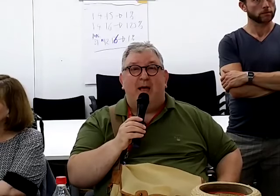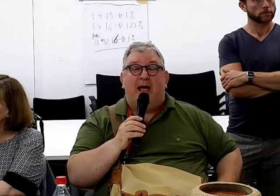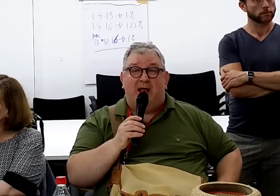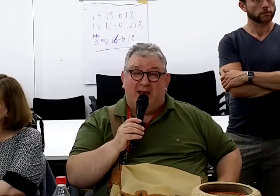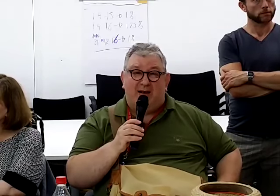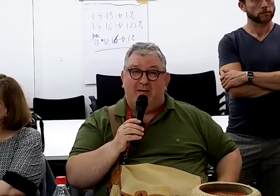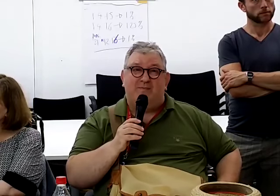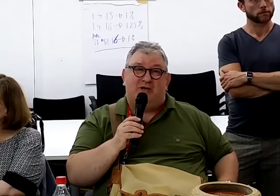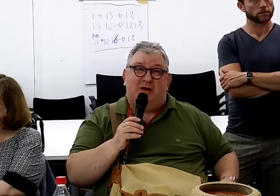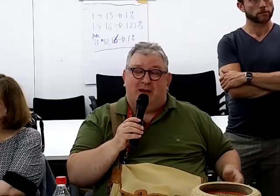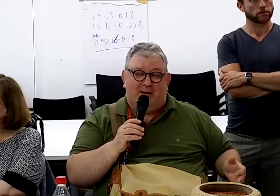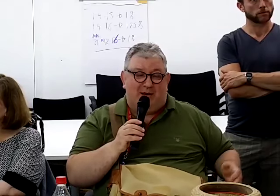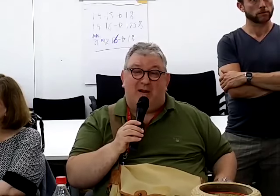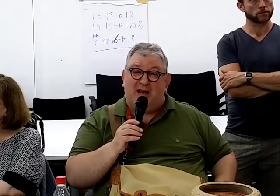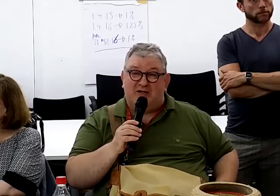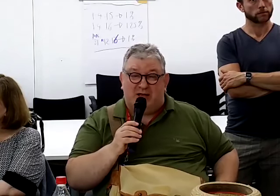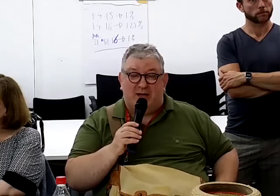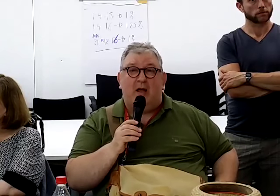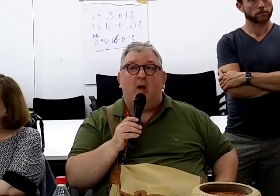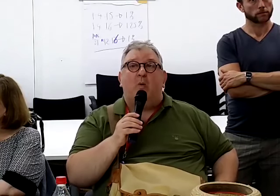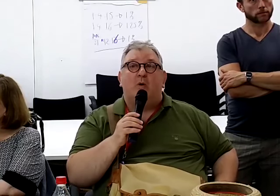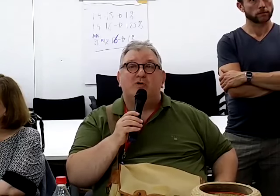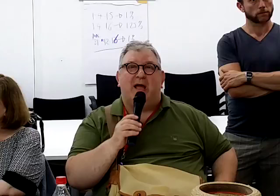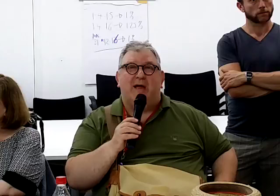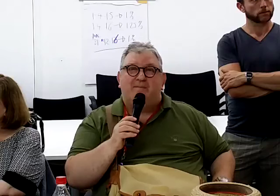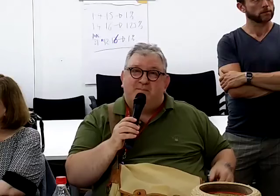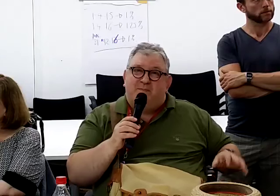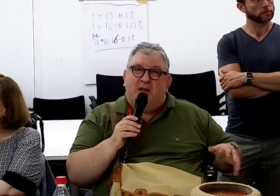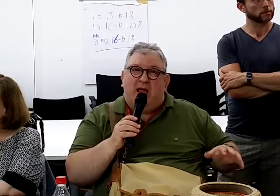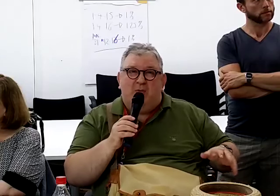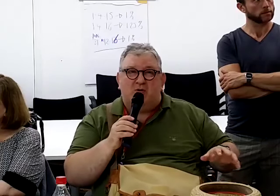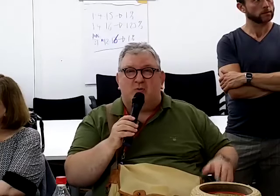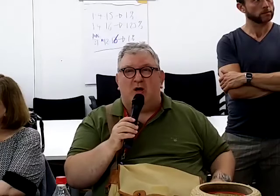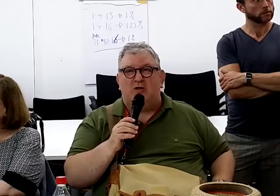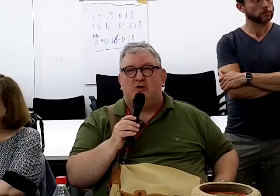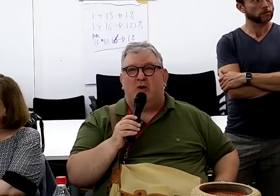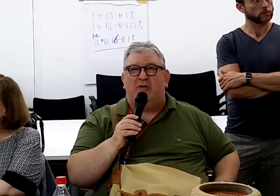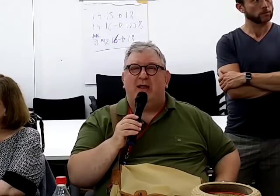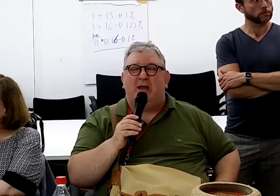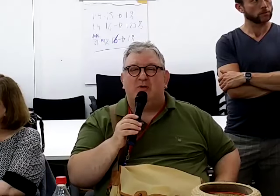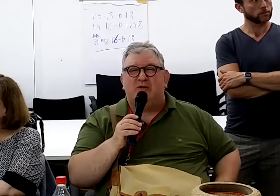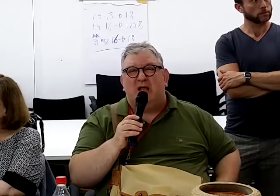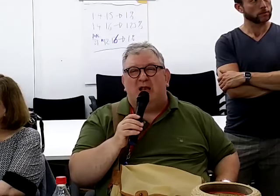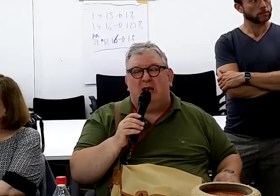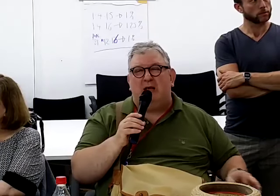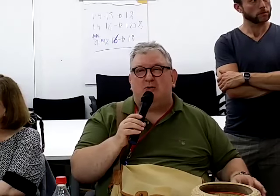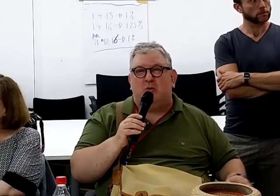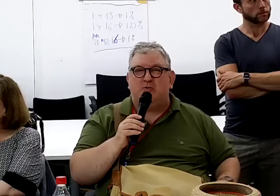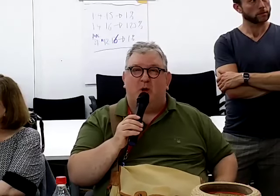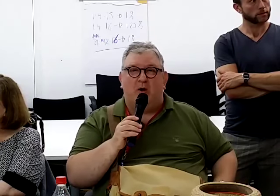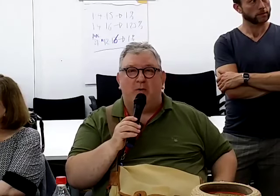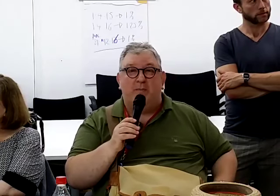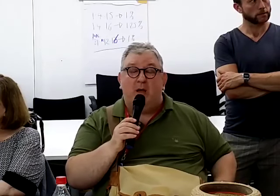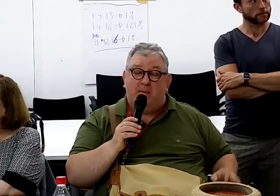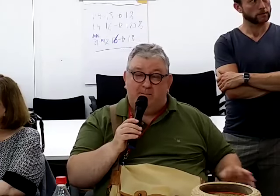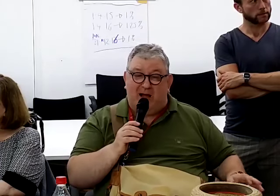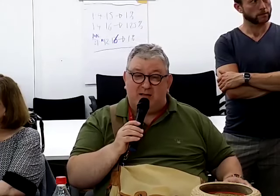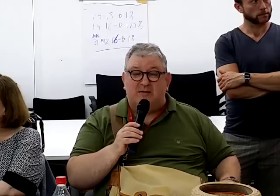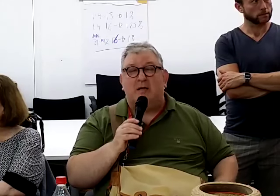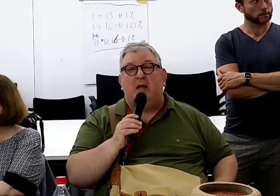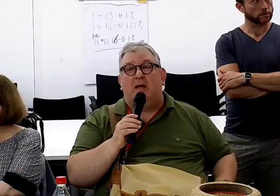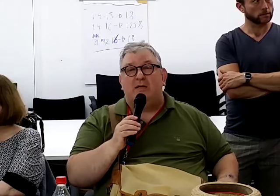Now, our leader, Lynn McCluskey, was, he wasn't quite sure. I think he was leaning towards